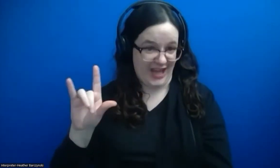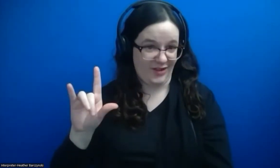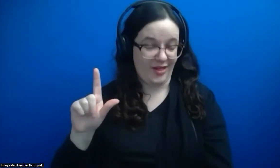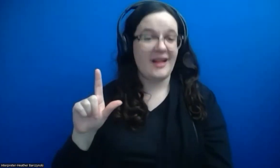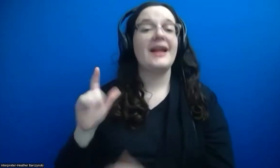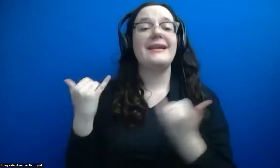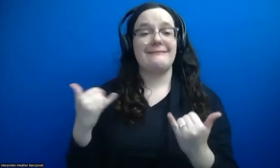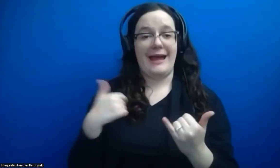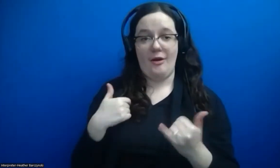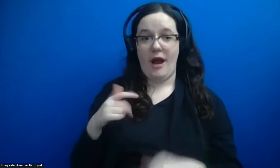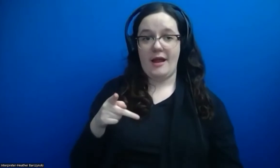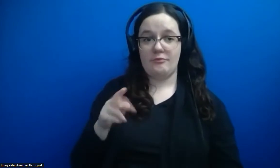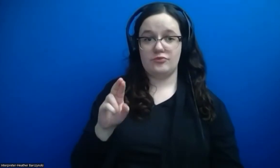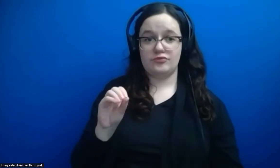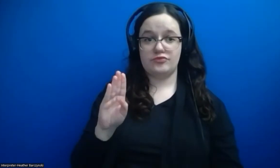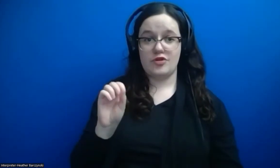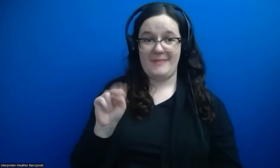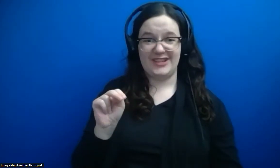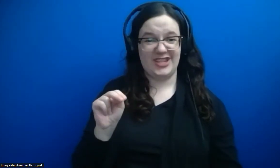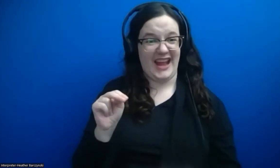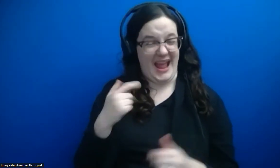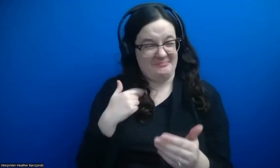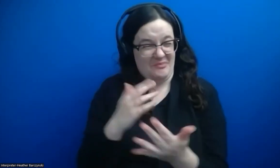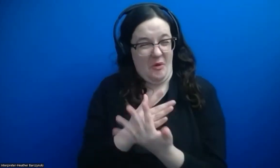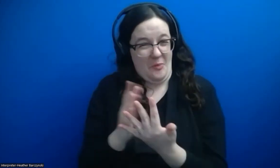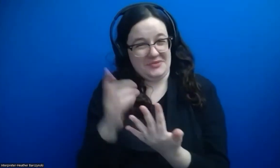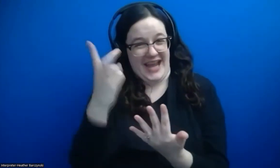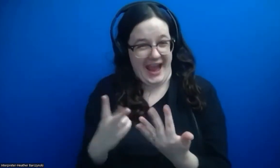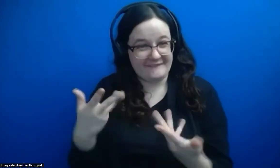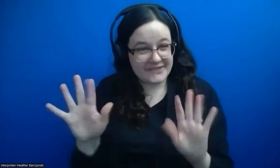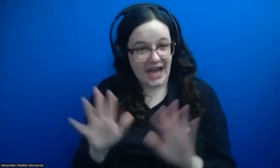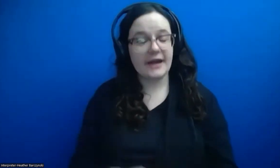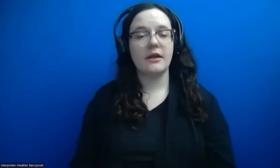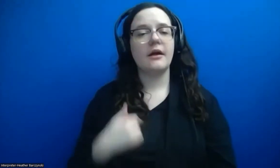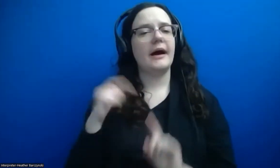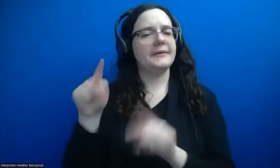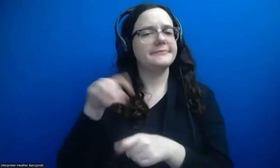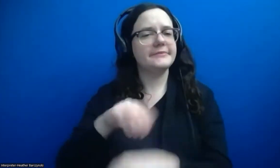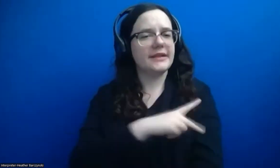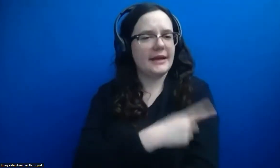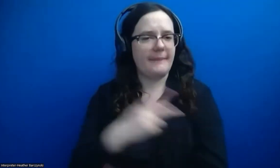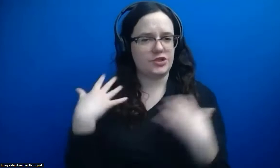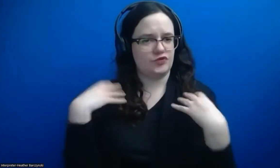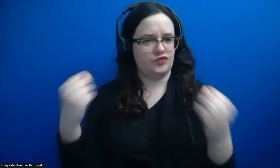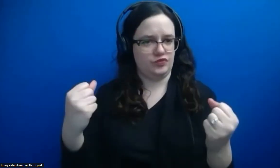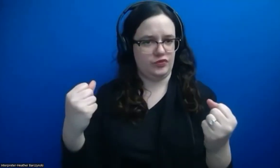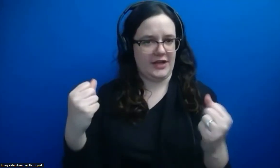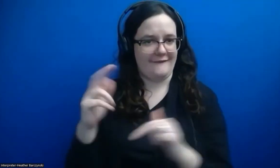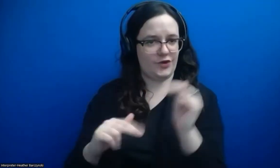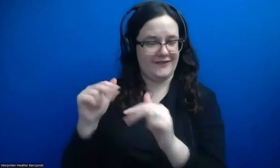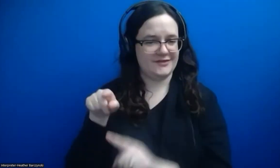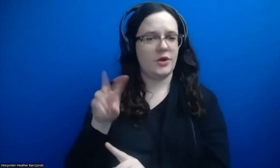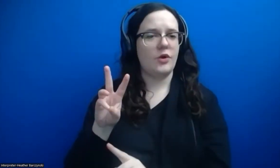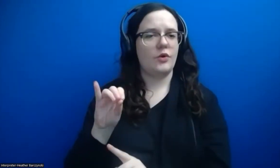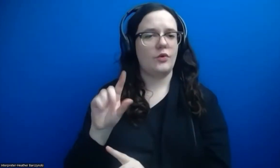which is almost halfway done. And I went to an inpatient recovery facility, Williamsville Wellness